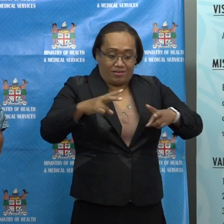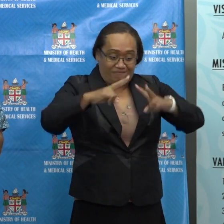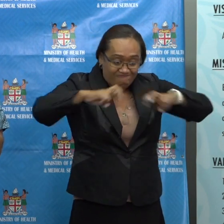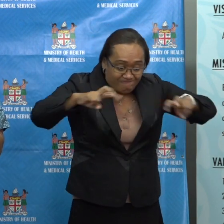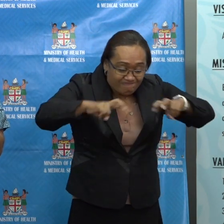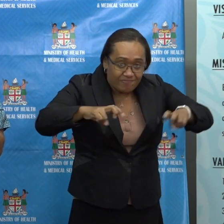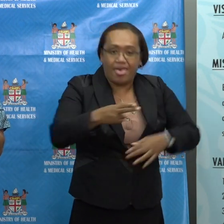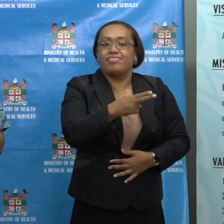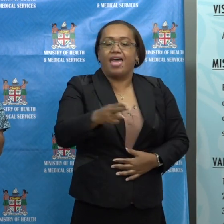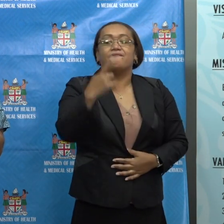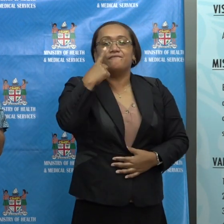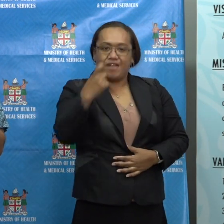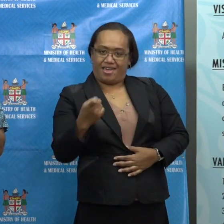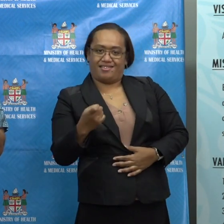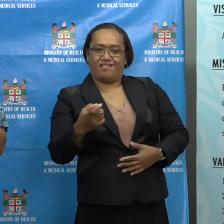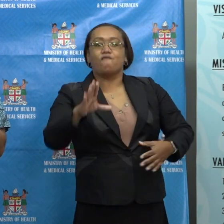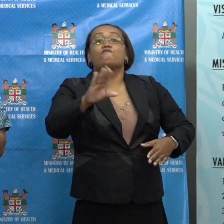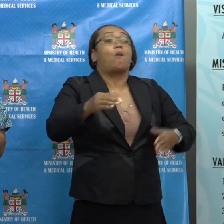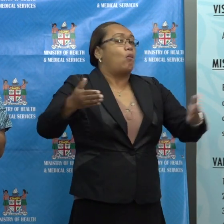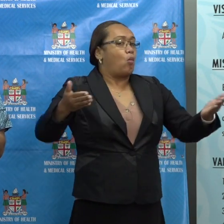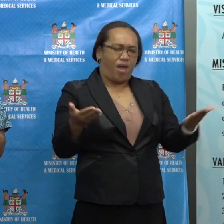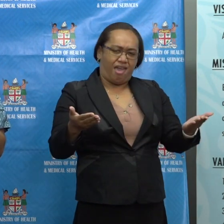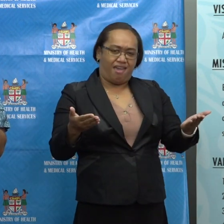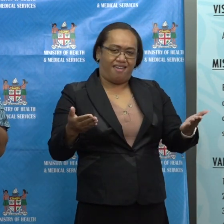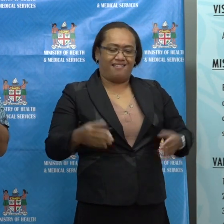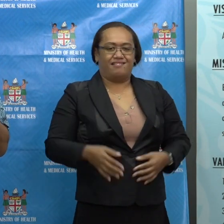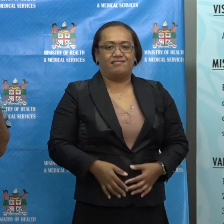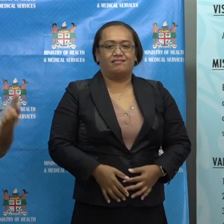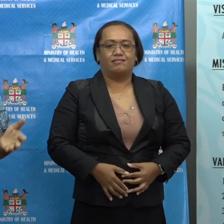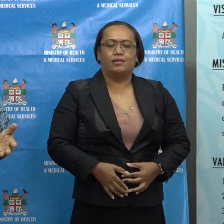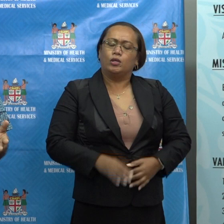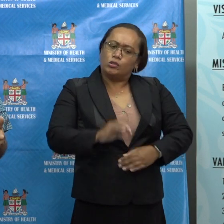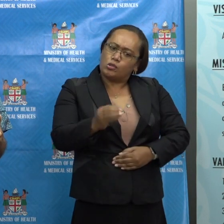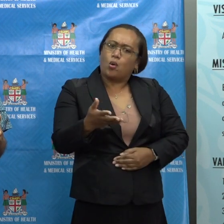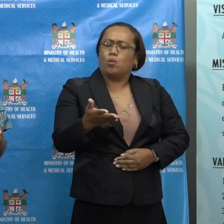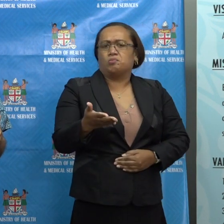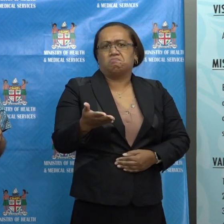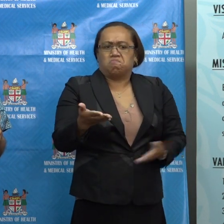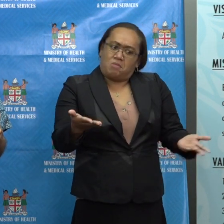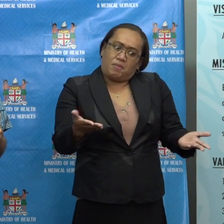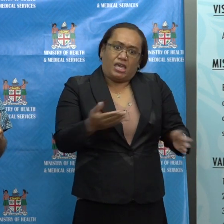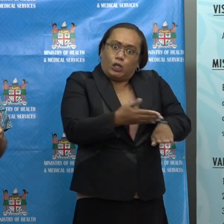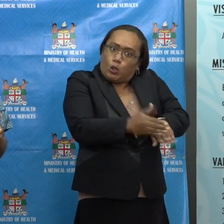source point, and this may or may not represent a new cluster.